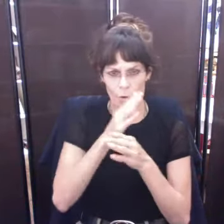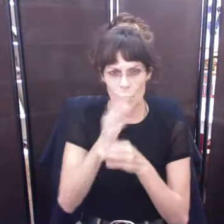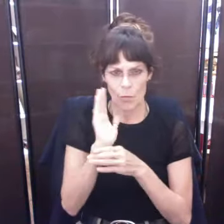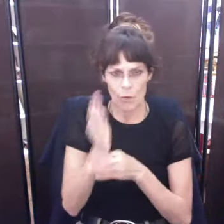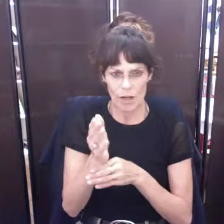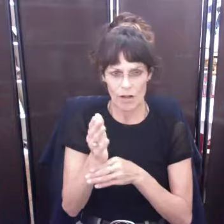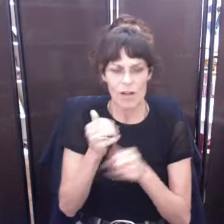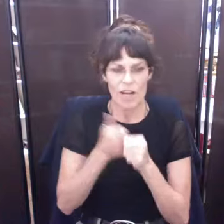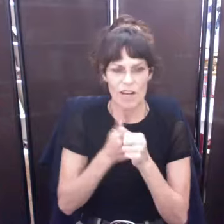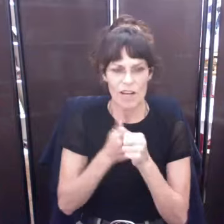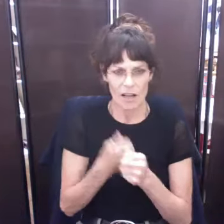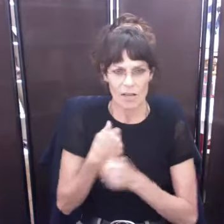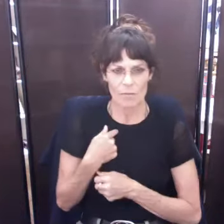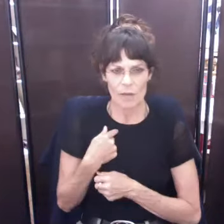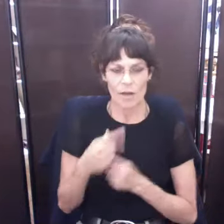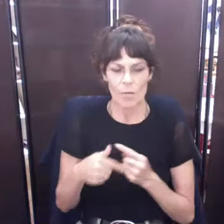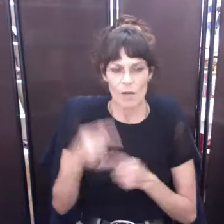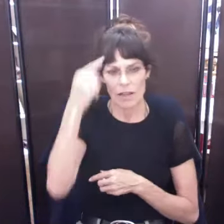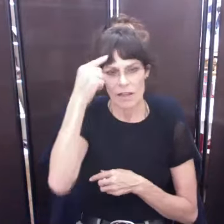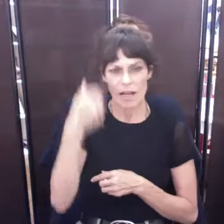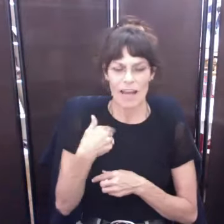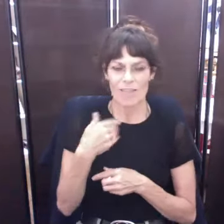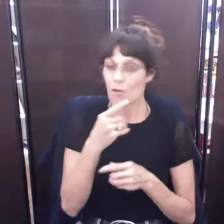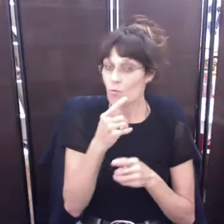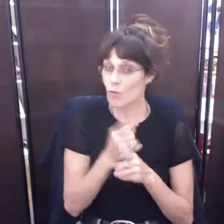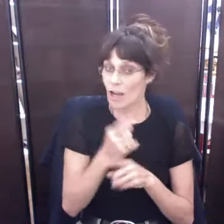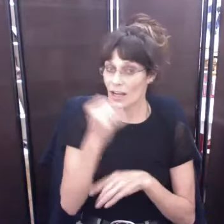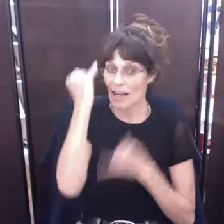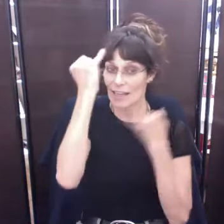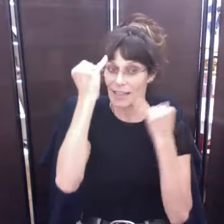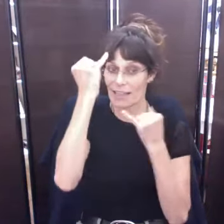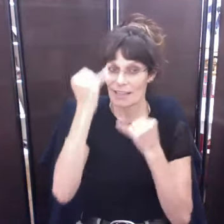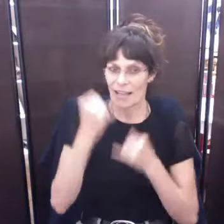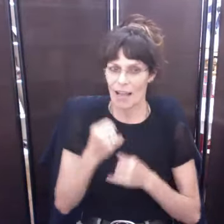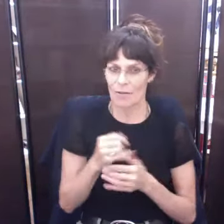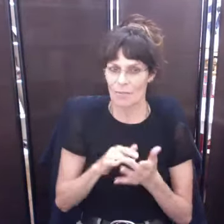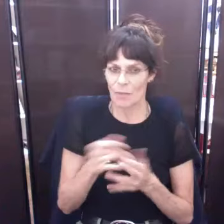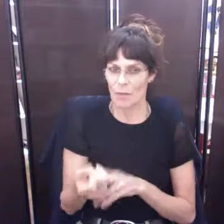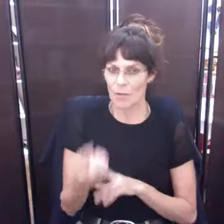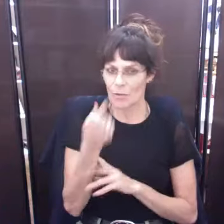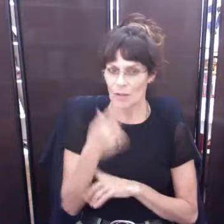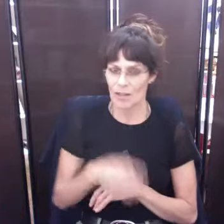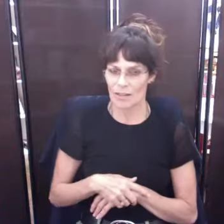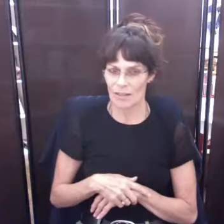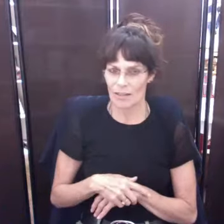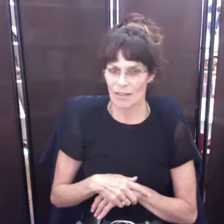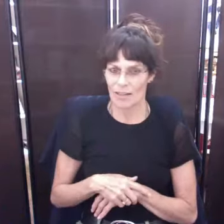me. When I think I have the right ideas, that's when I think about those pooping pills, because man, that's when I get in the most